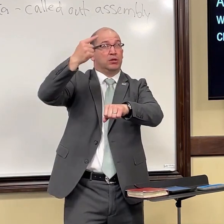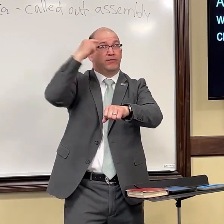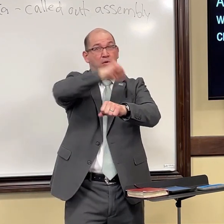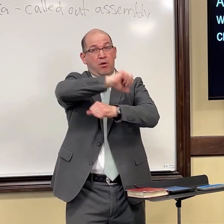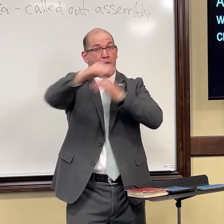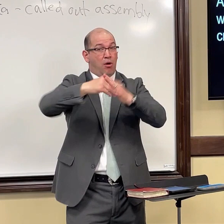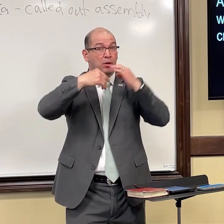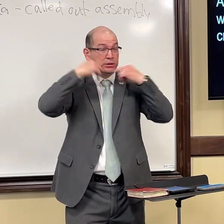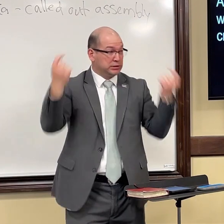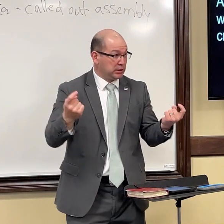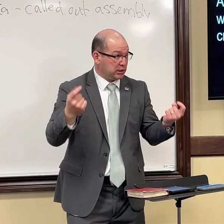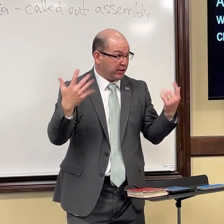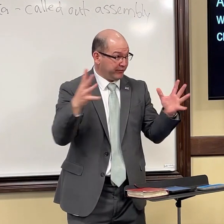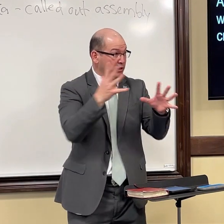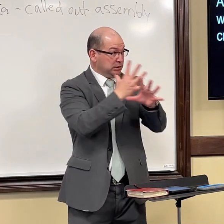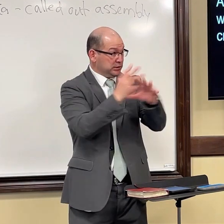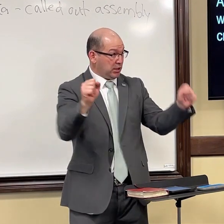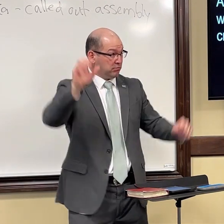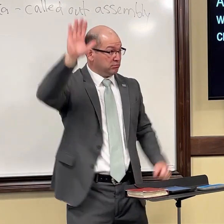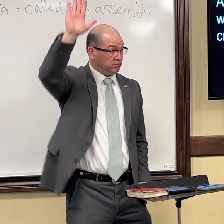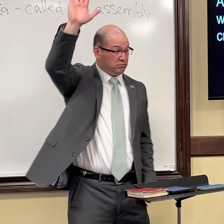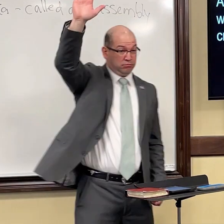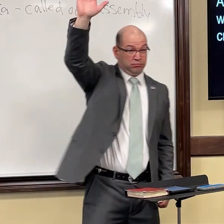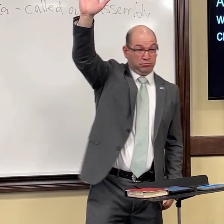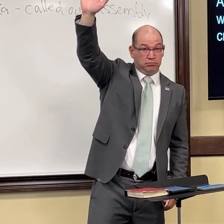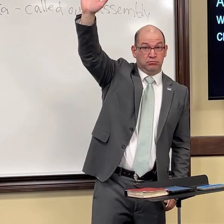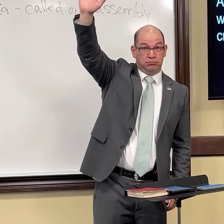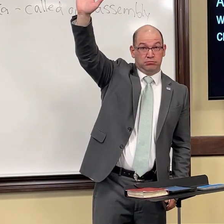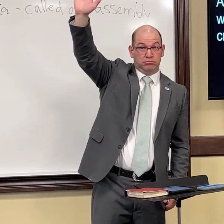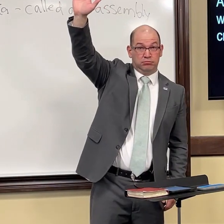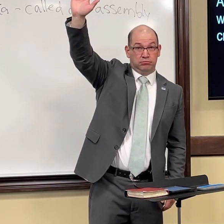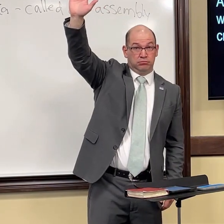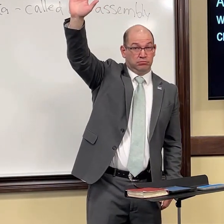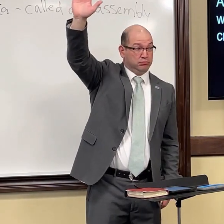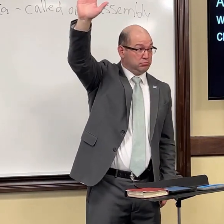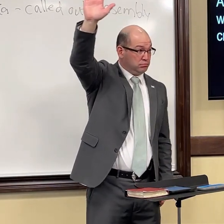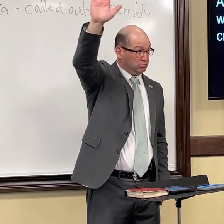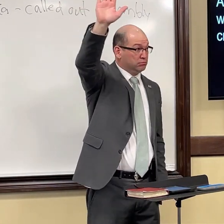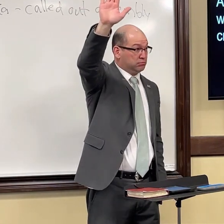Do each of you remember that time when you had asked Christ to save you, to forgive you of your sin?